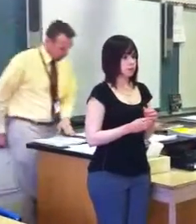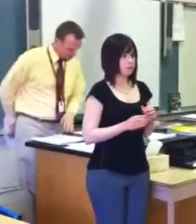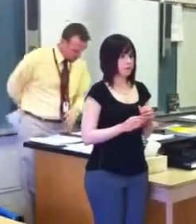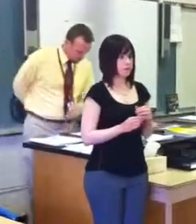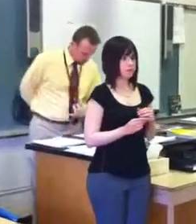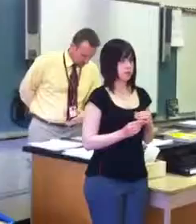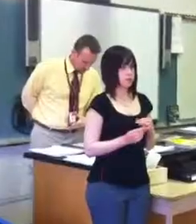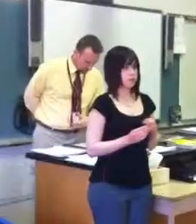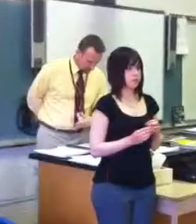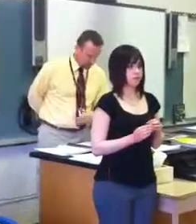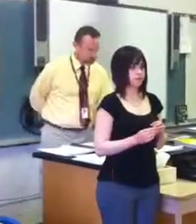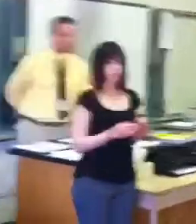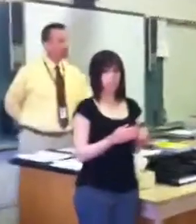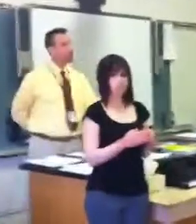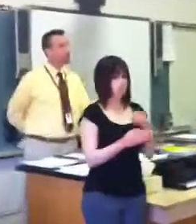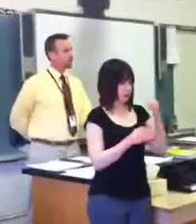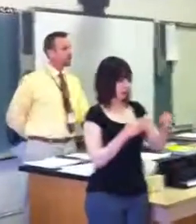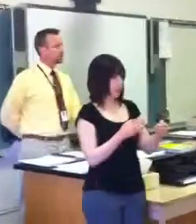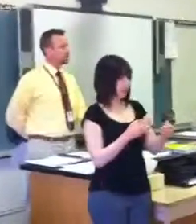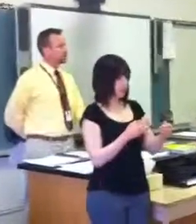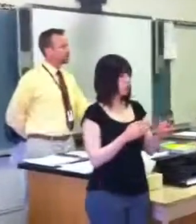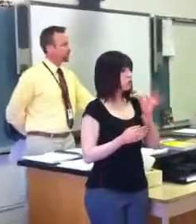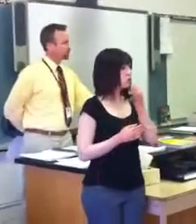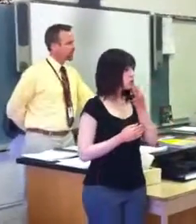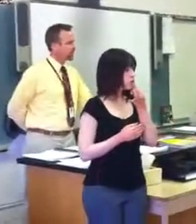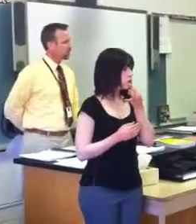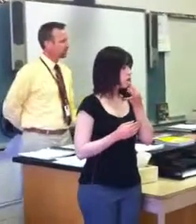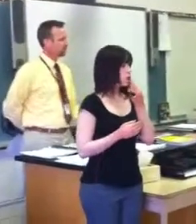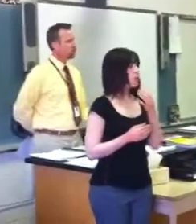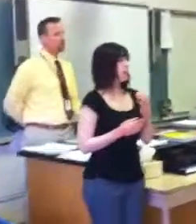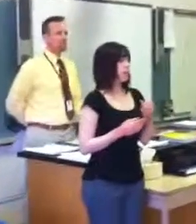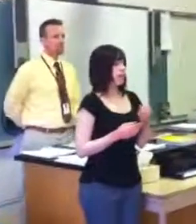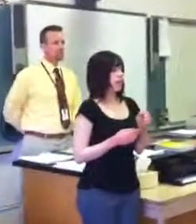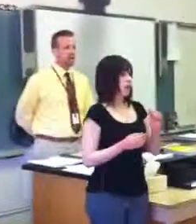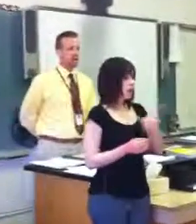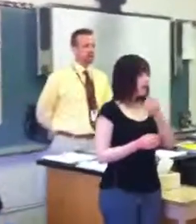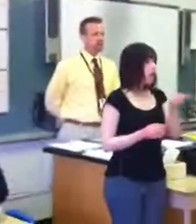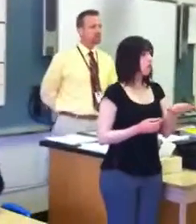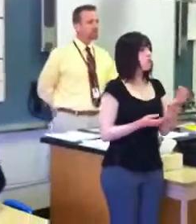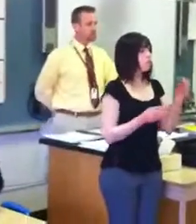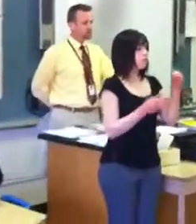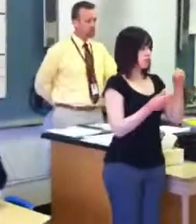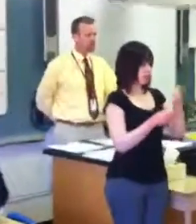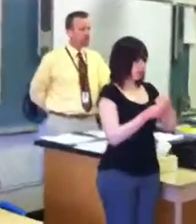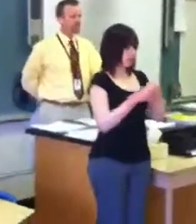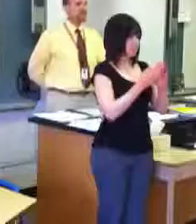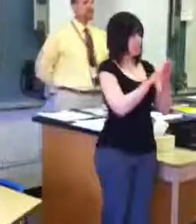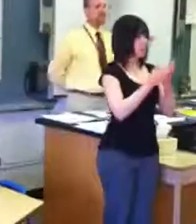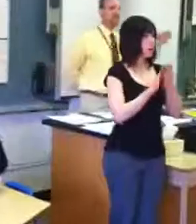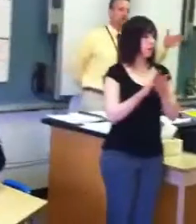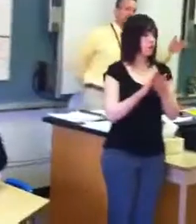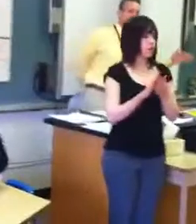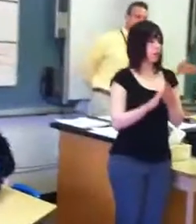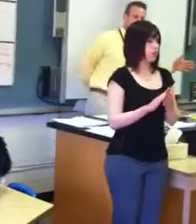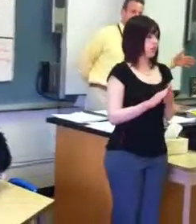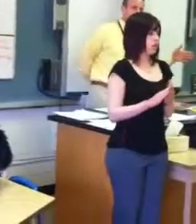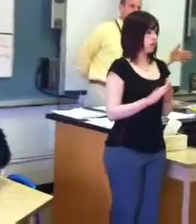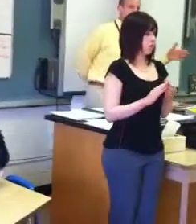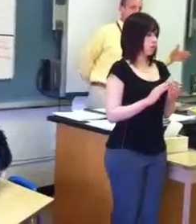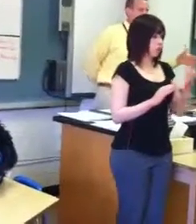The next thing said soon everyone in town knew he was blind. So soon, meaning not long after he went